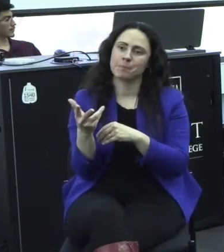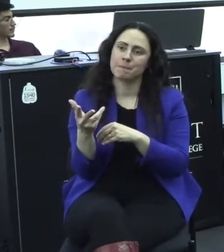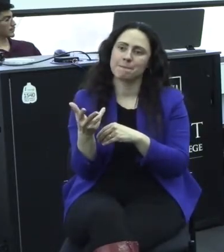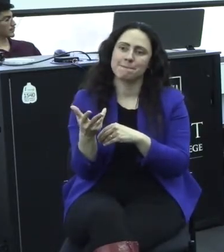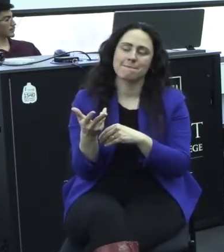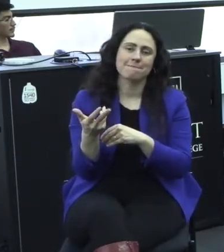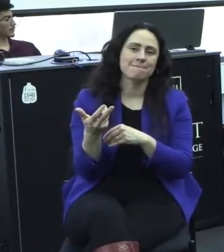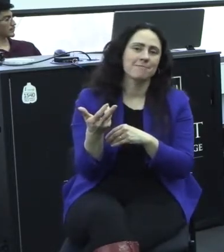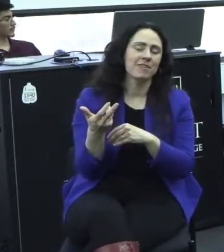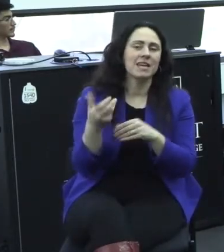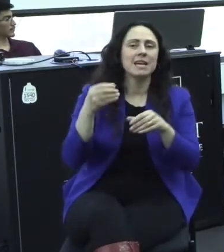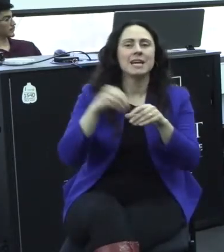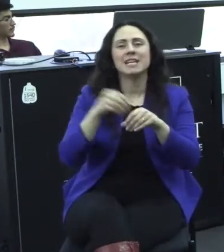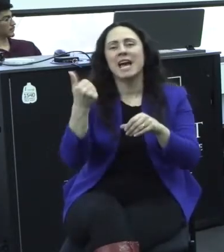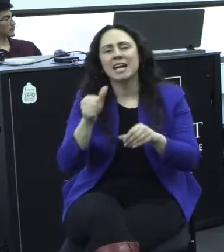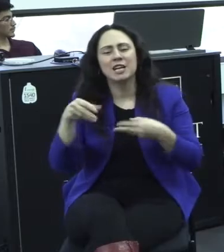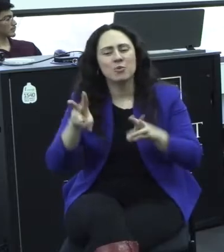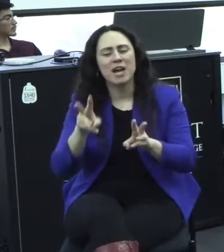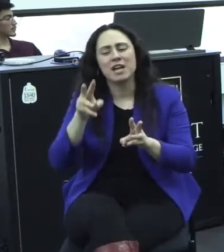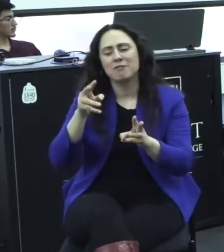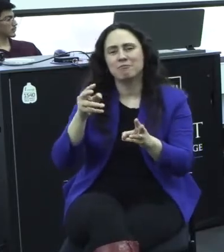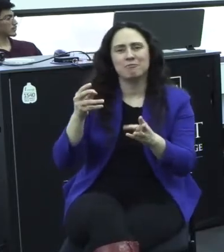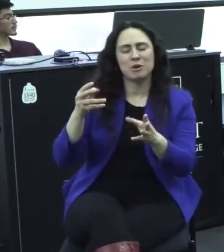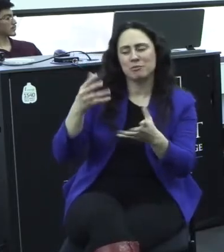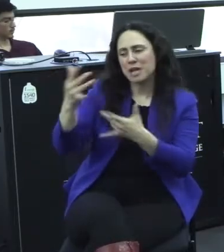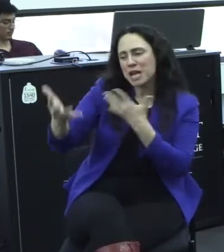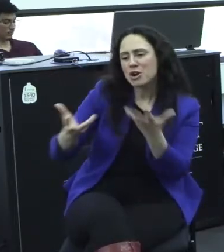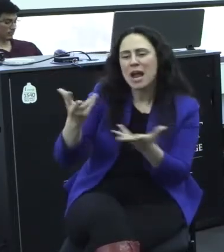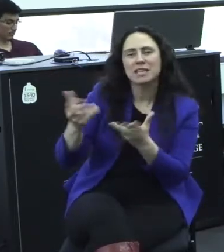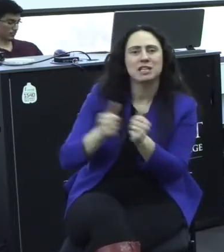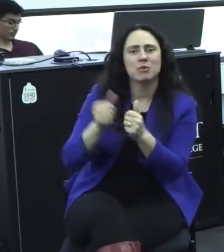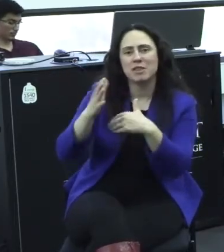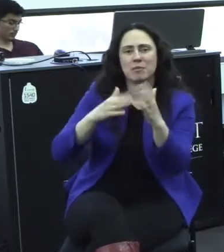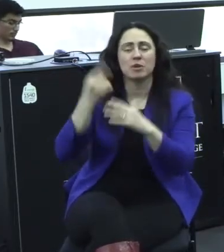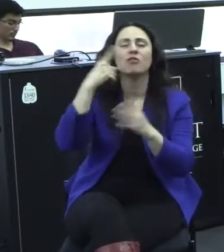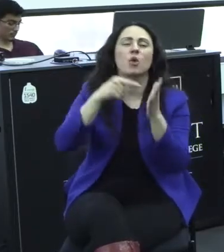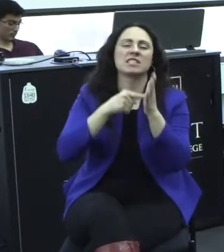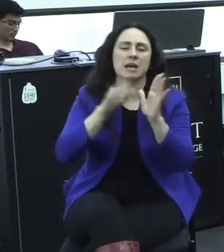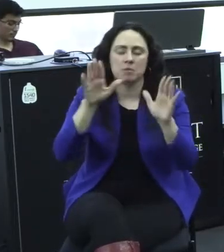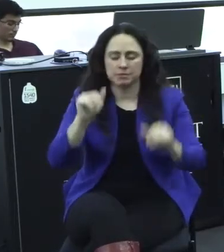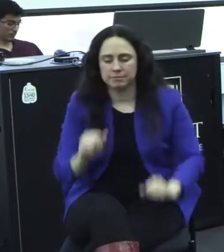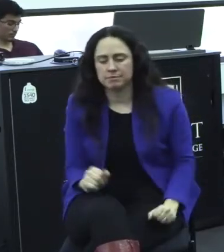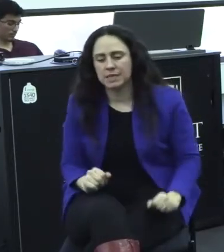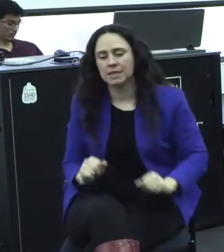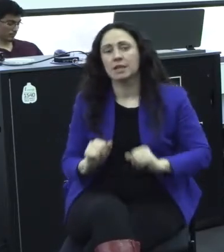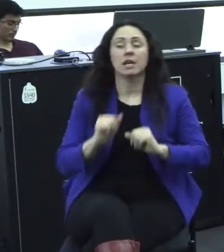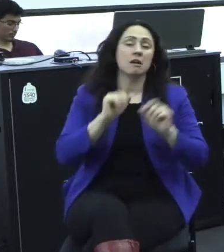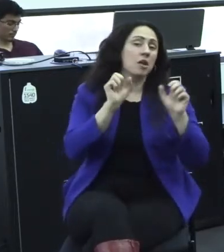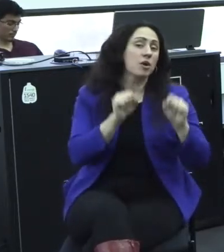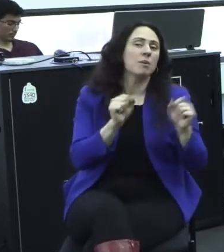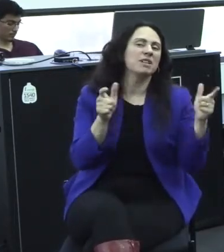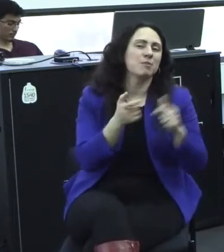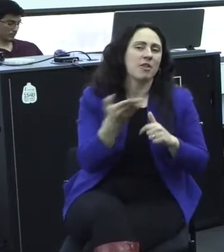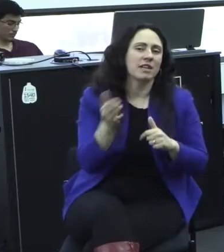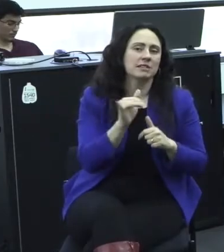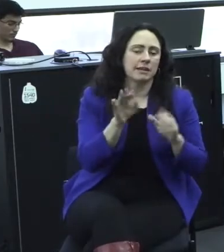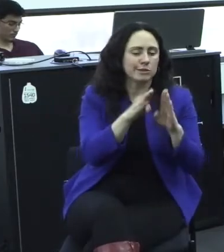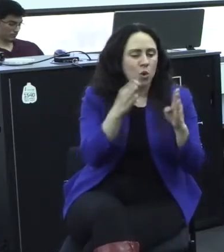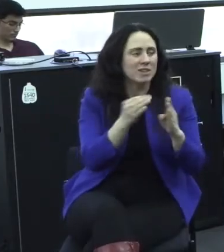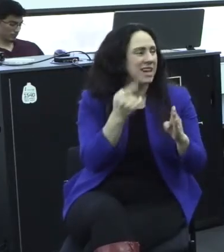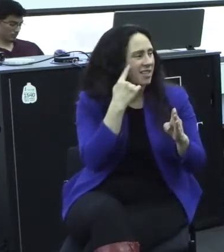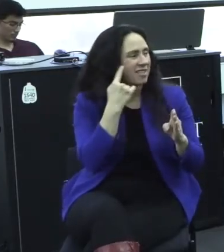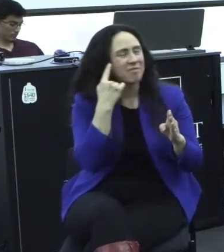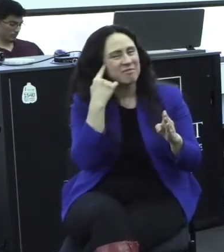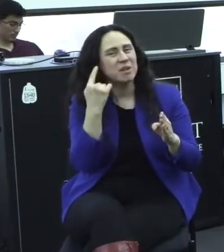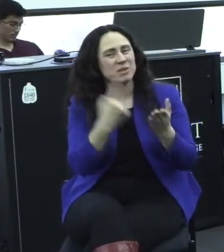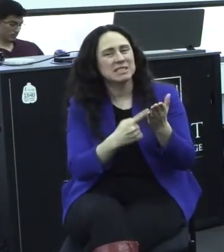any way that you're interacting with a building, okay? So I'll give you like a couple of examples. So there could be small things like doors, I think we talked